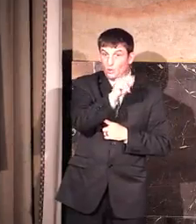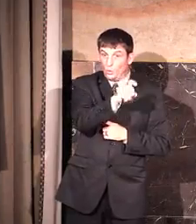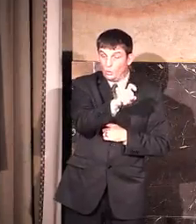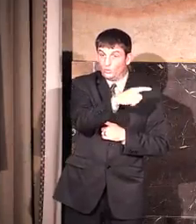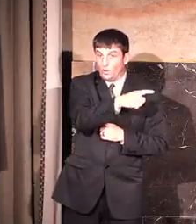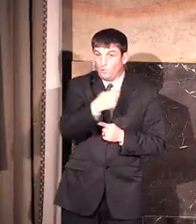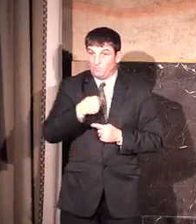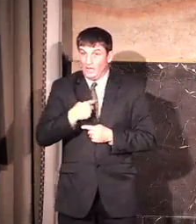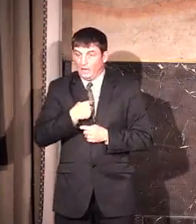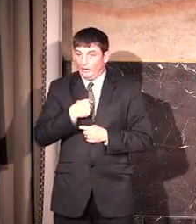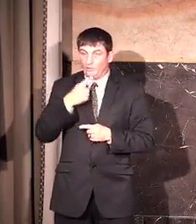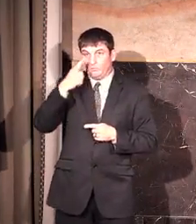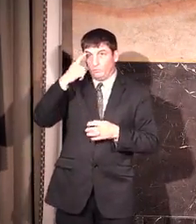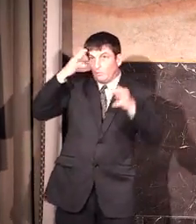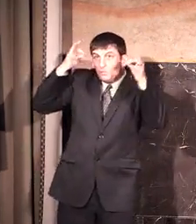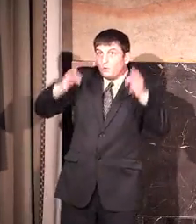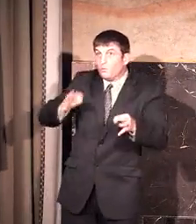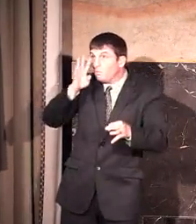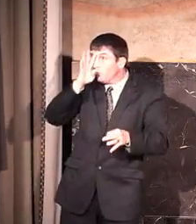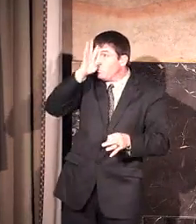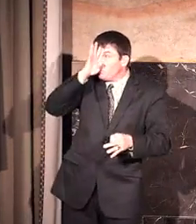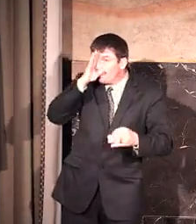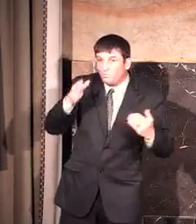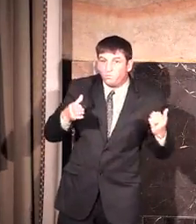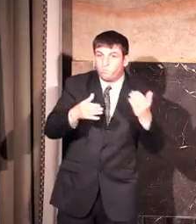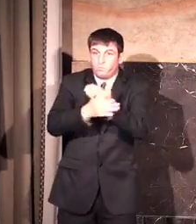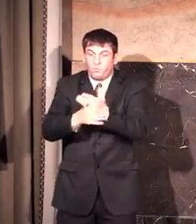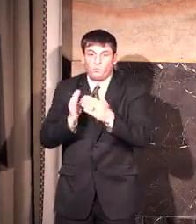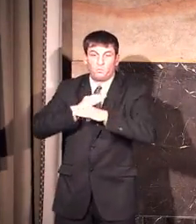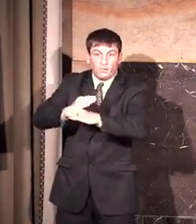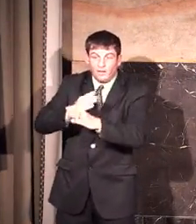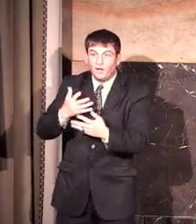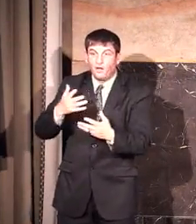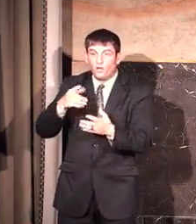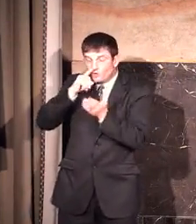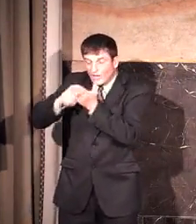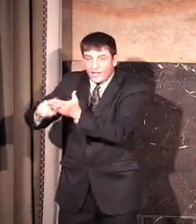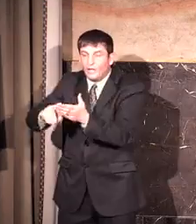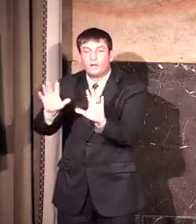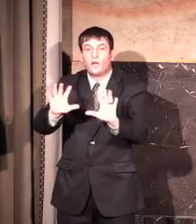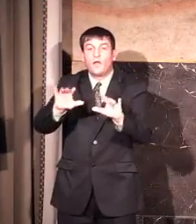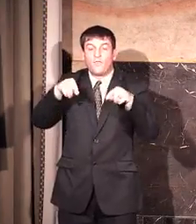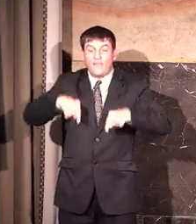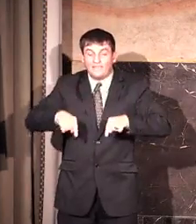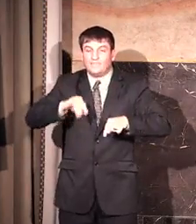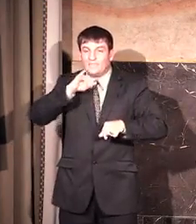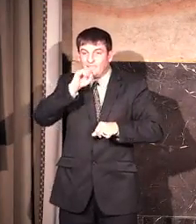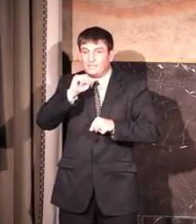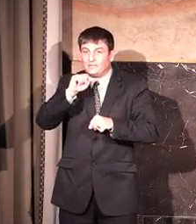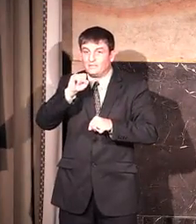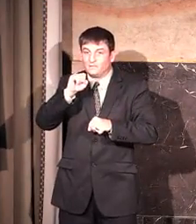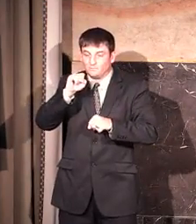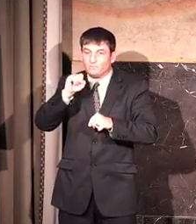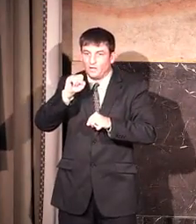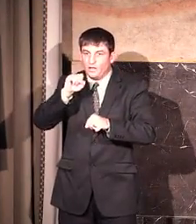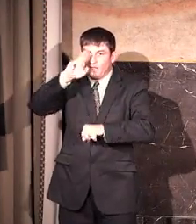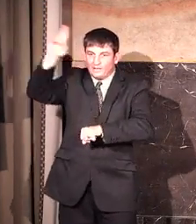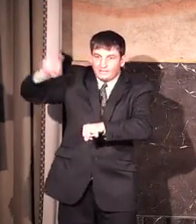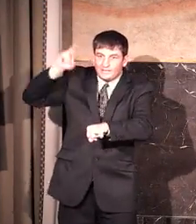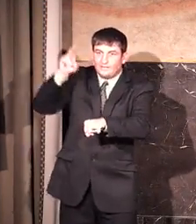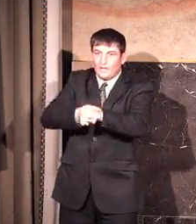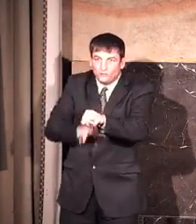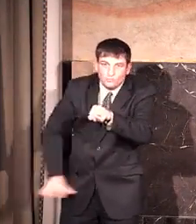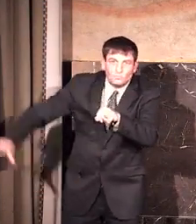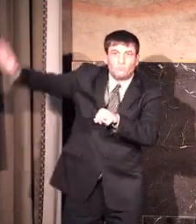in a room one day and come up with this idea of testing and contact tracing. This is part of the national strategy. And